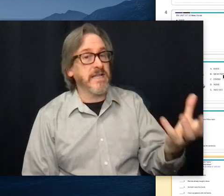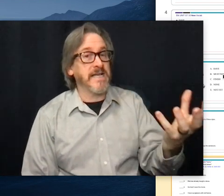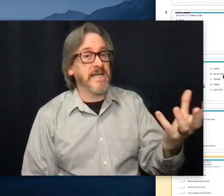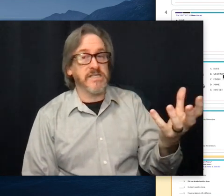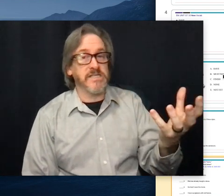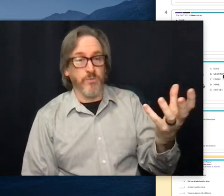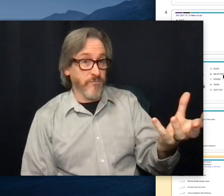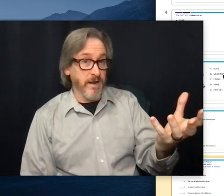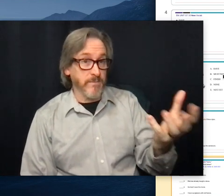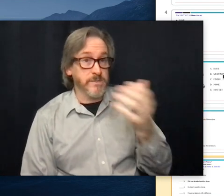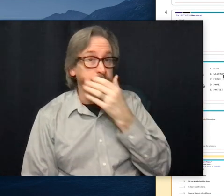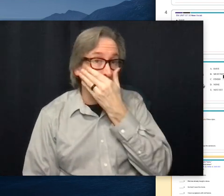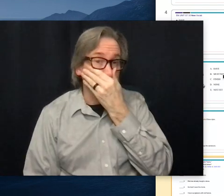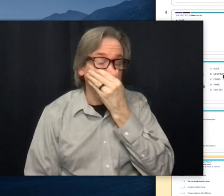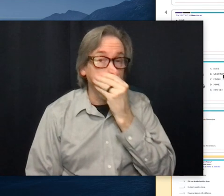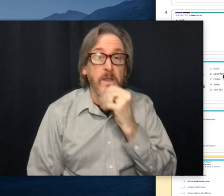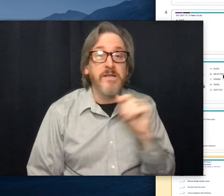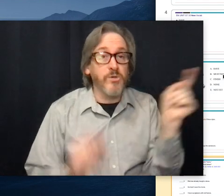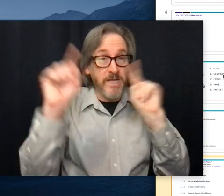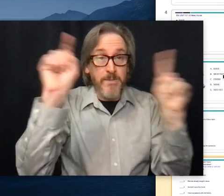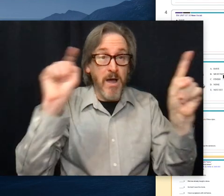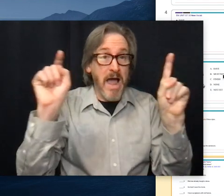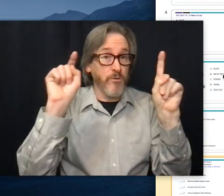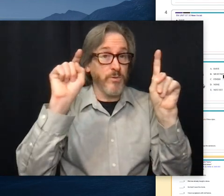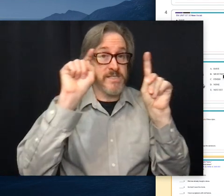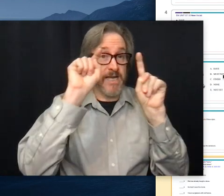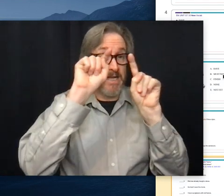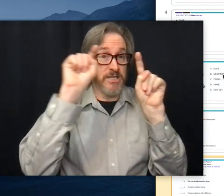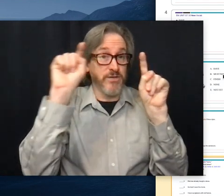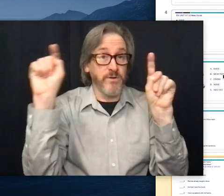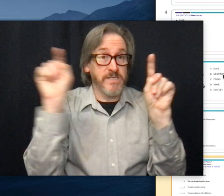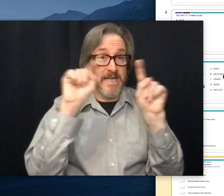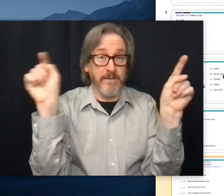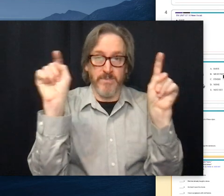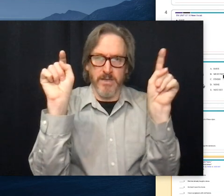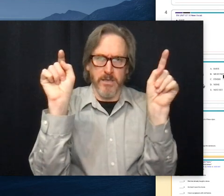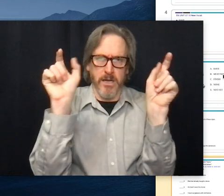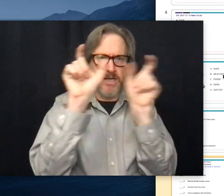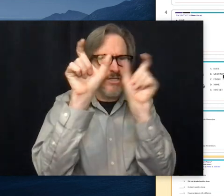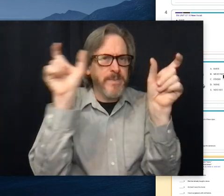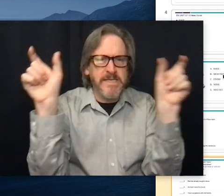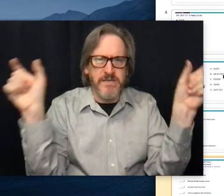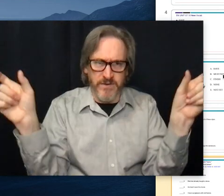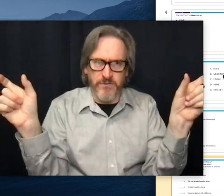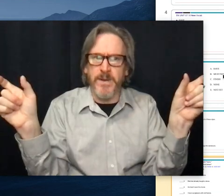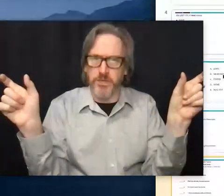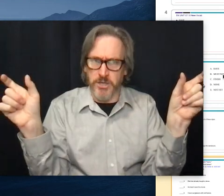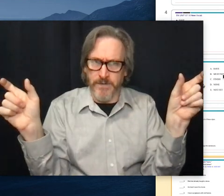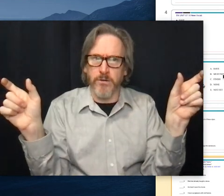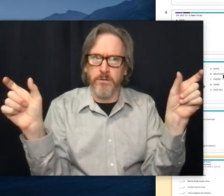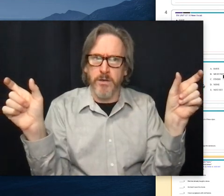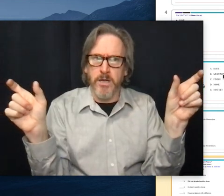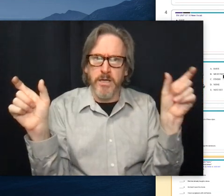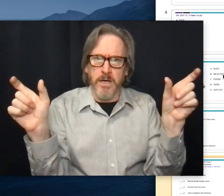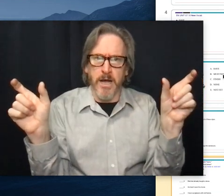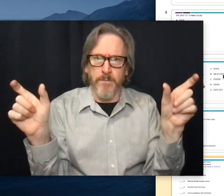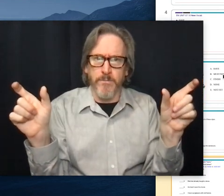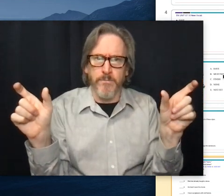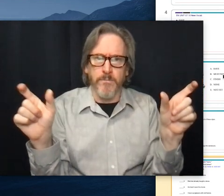have sunglasses with red frames. So think about how you would sign each of those, each of the pieces of information in there.